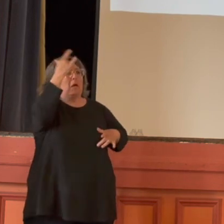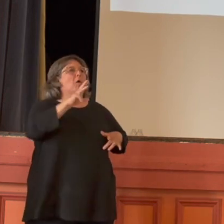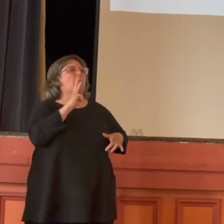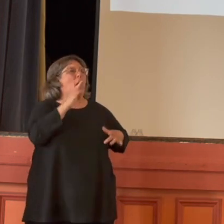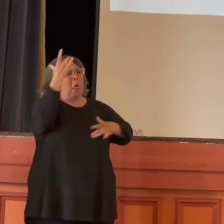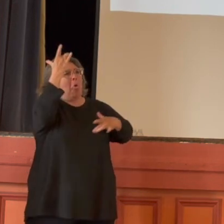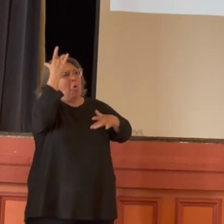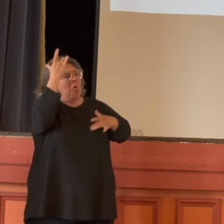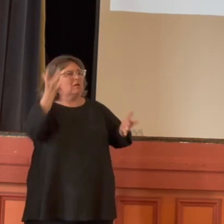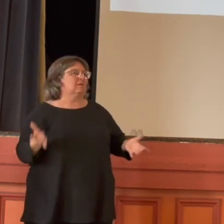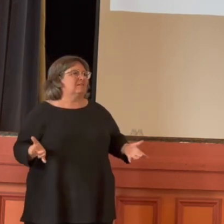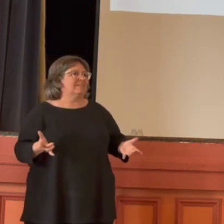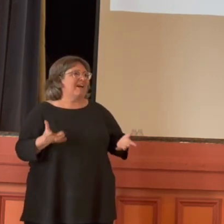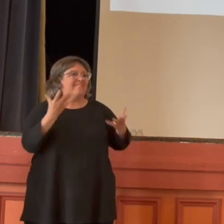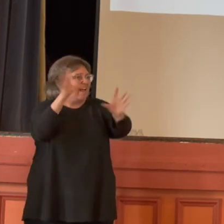illnesses.